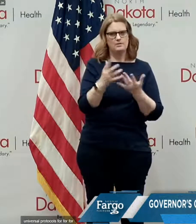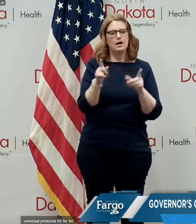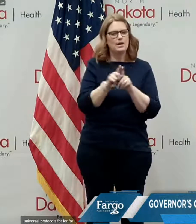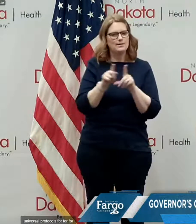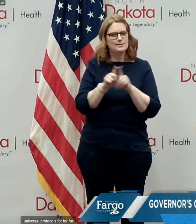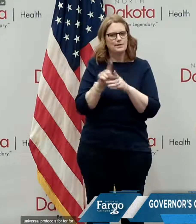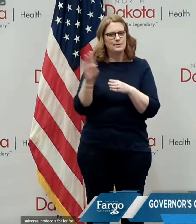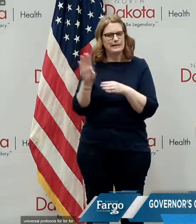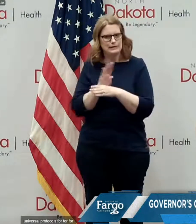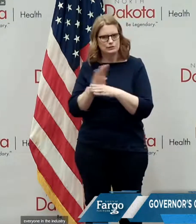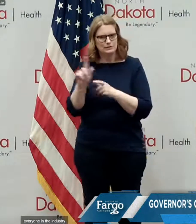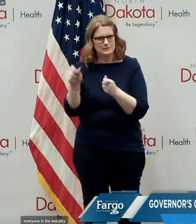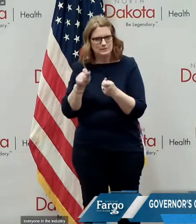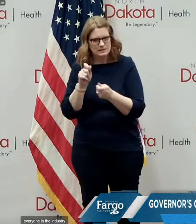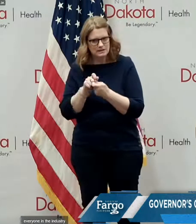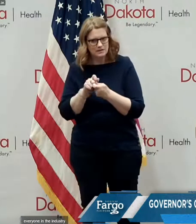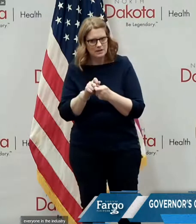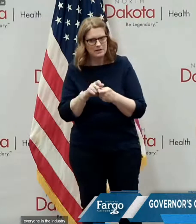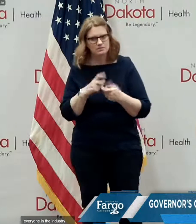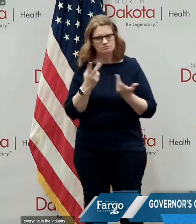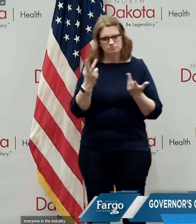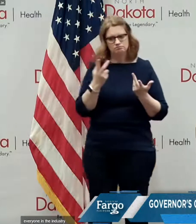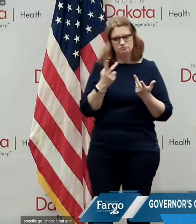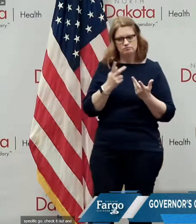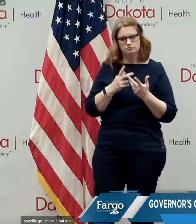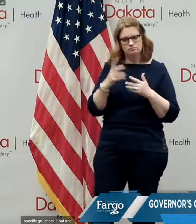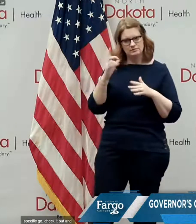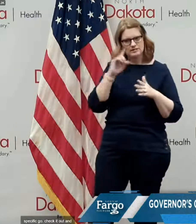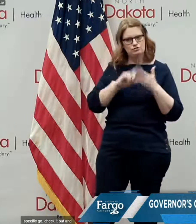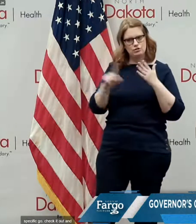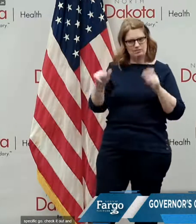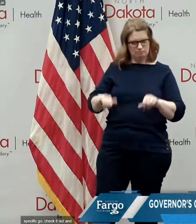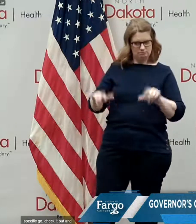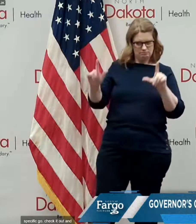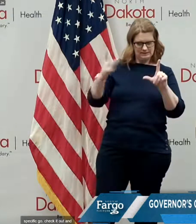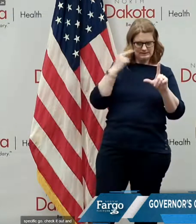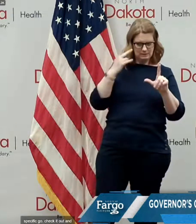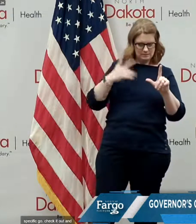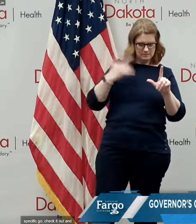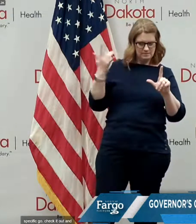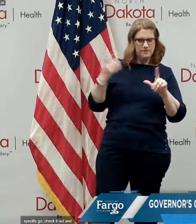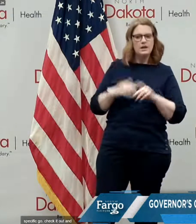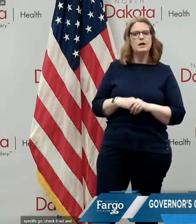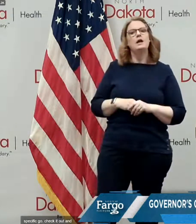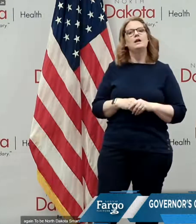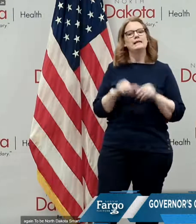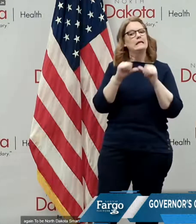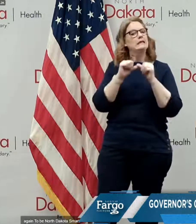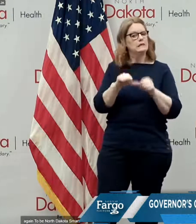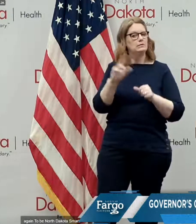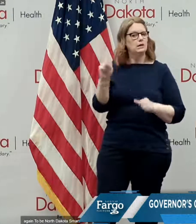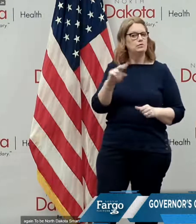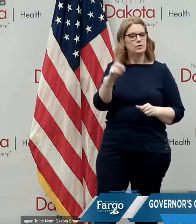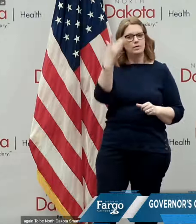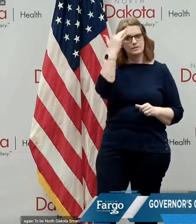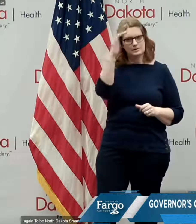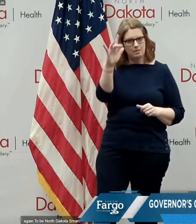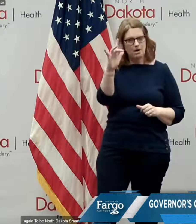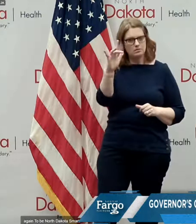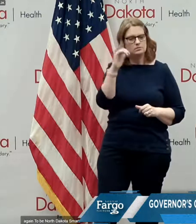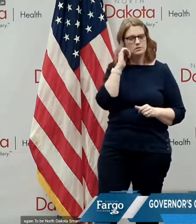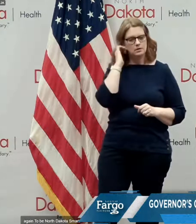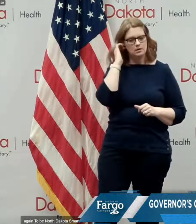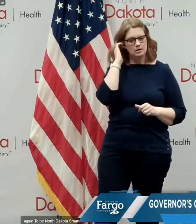specific. Go check it out. And again, let's continue to be North Dakota SMART as we move to the next